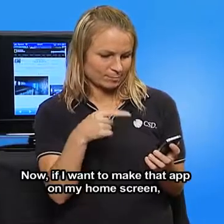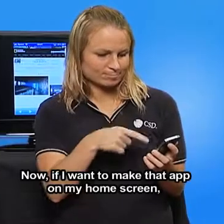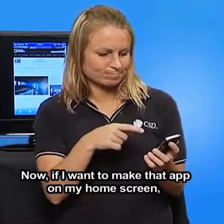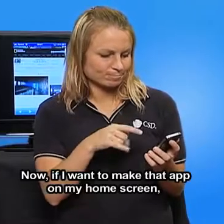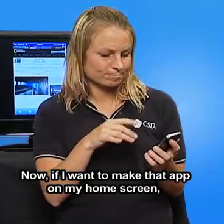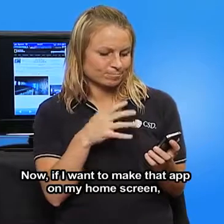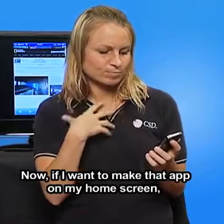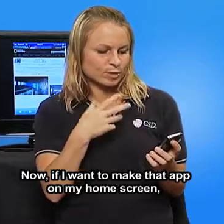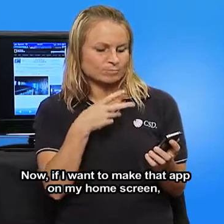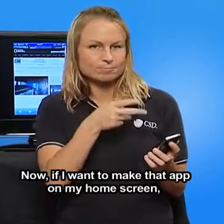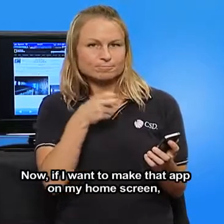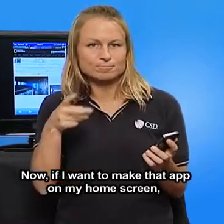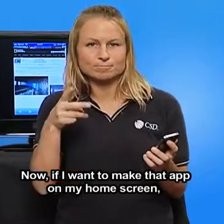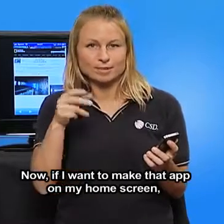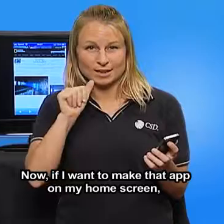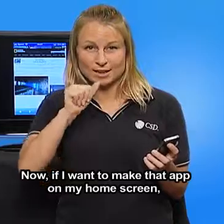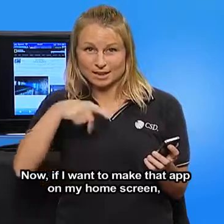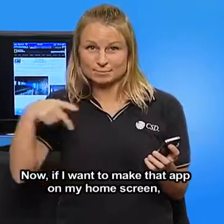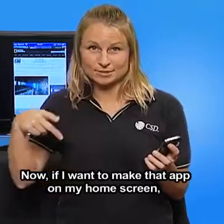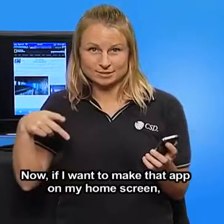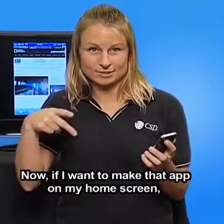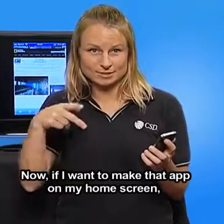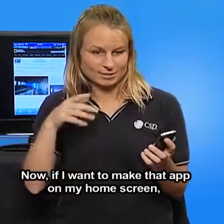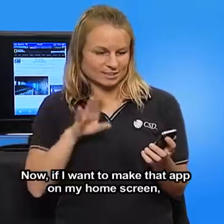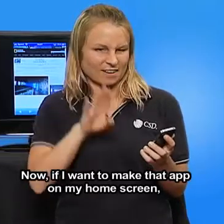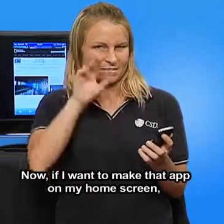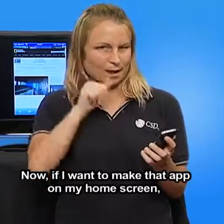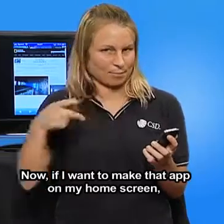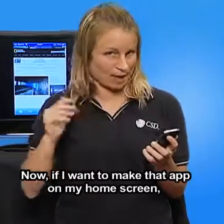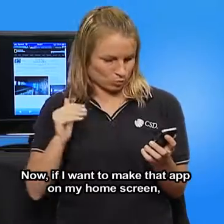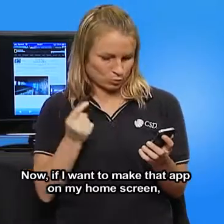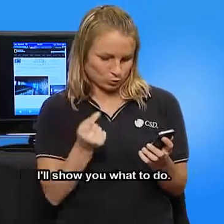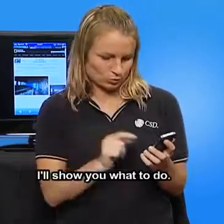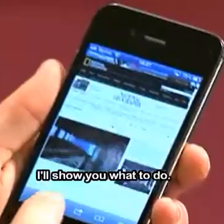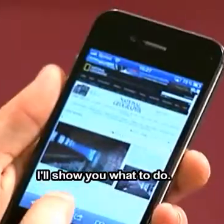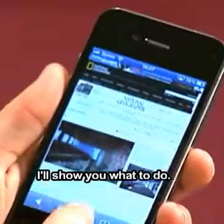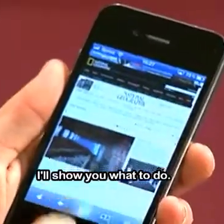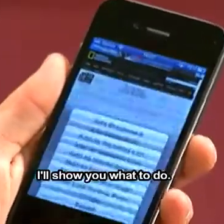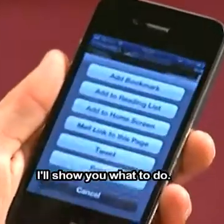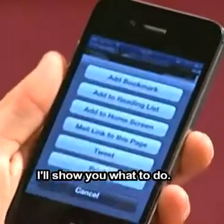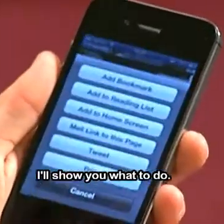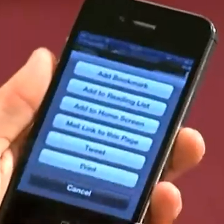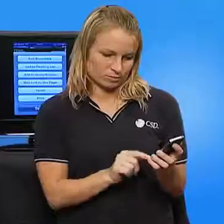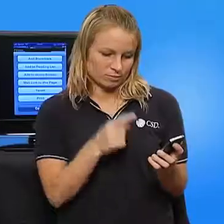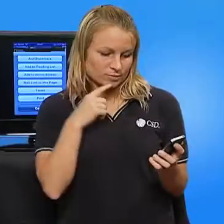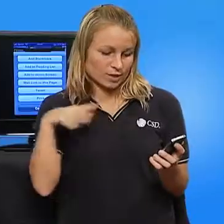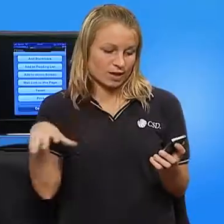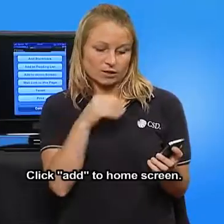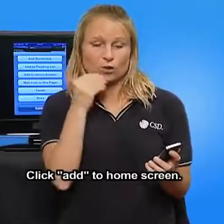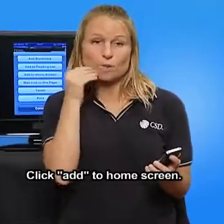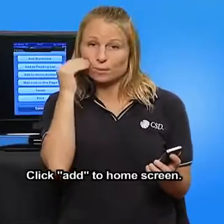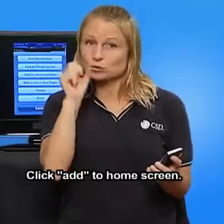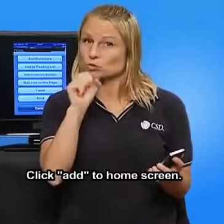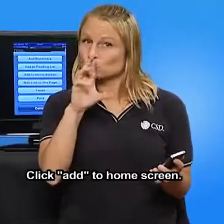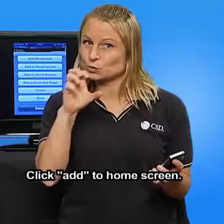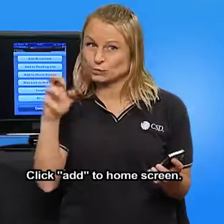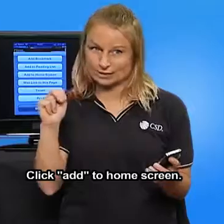Now, if I want to make that app on my home screen, I'll show you what to do. Click Add to Home